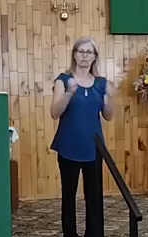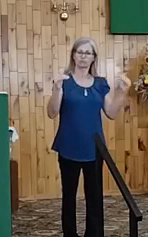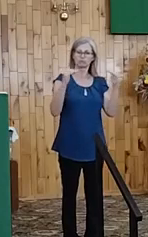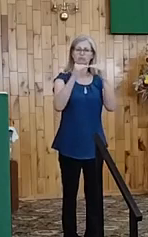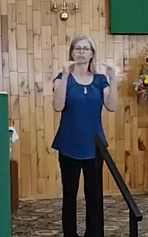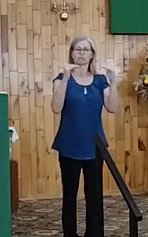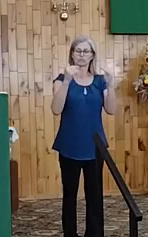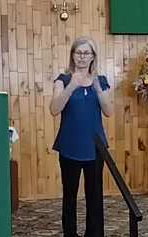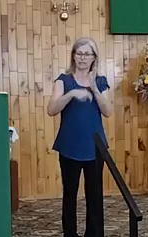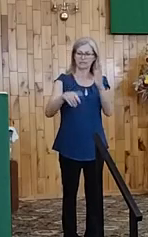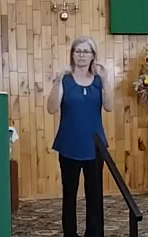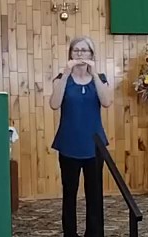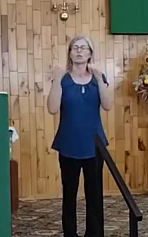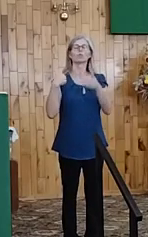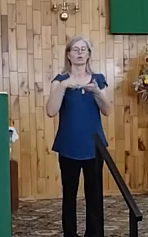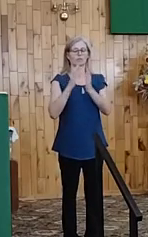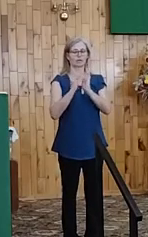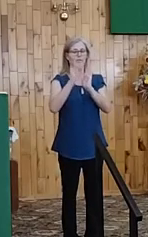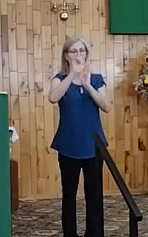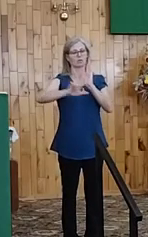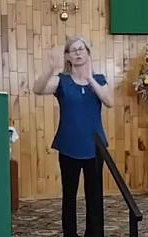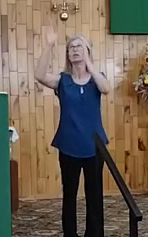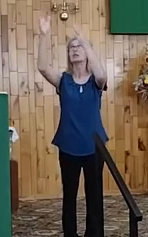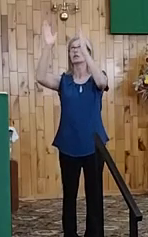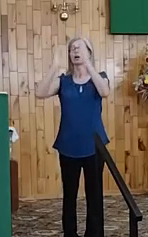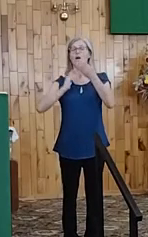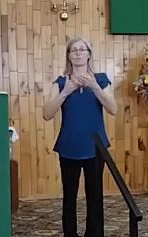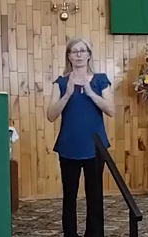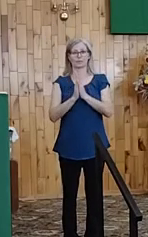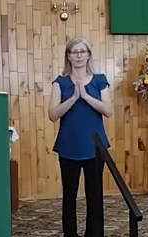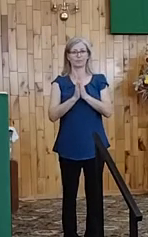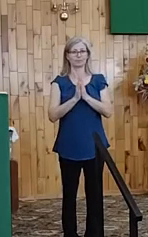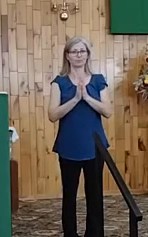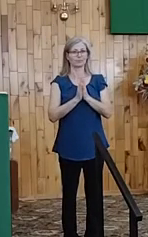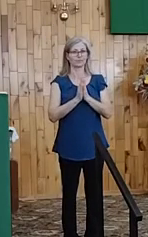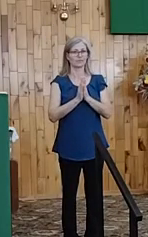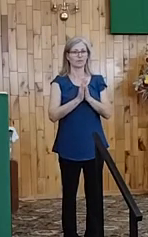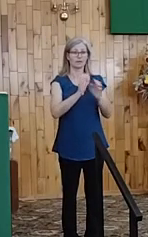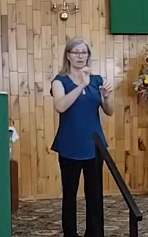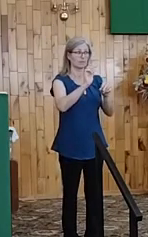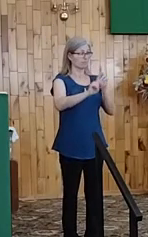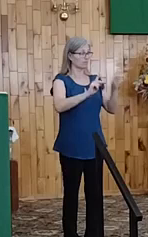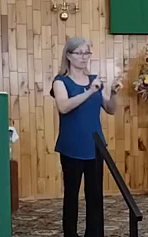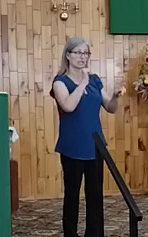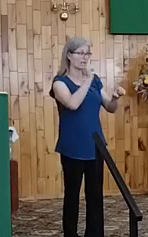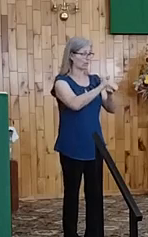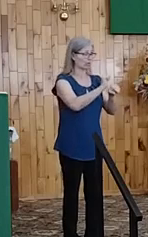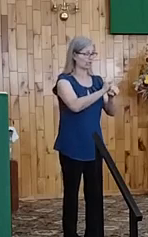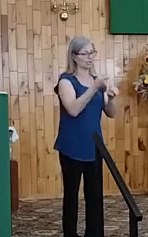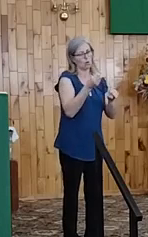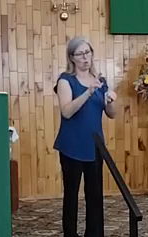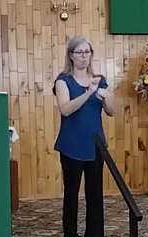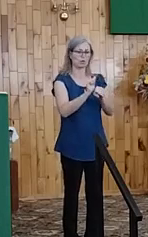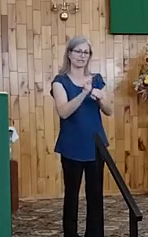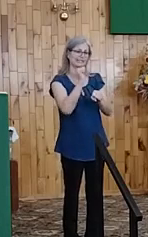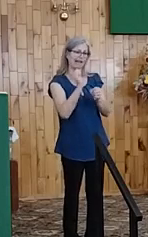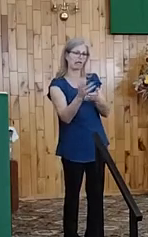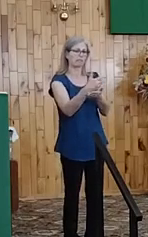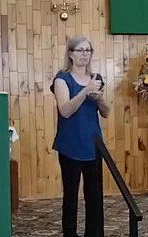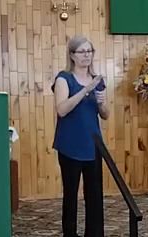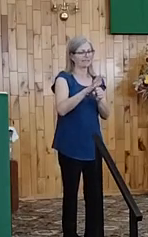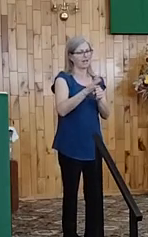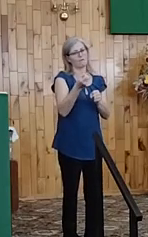us pray to the Lord. Lord, hear our prayers. That the unemployed, the underemployed, and the